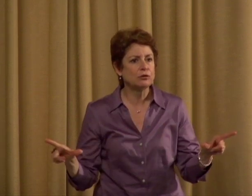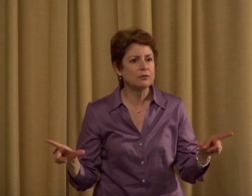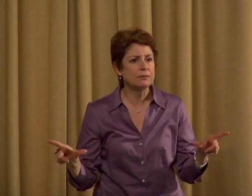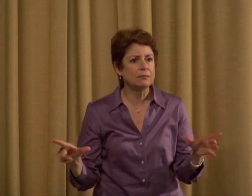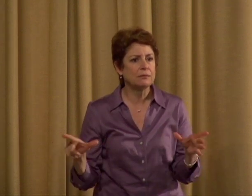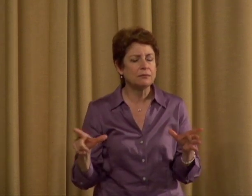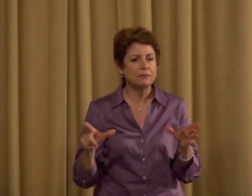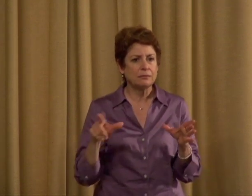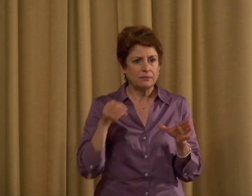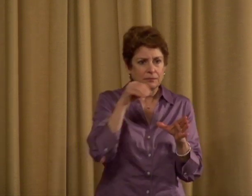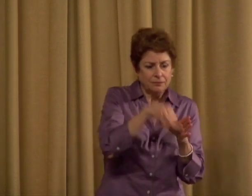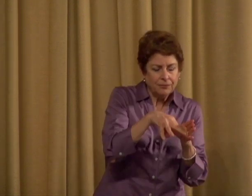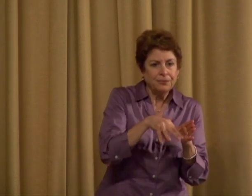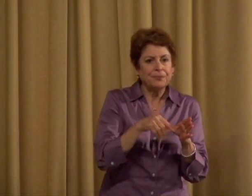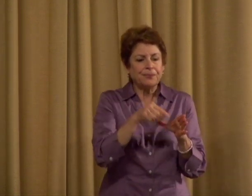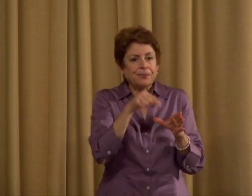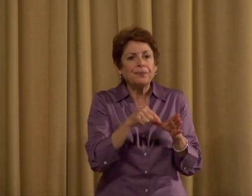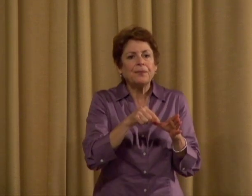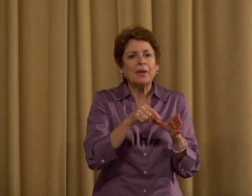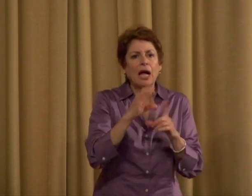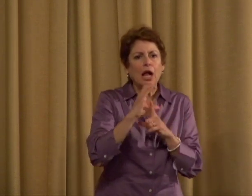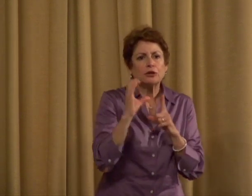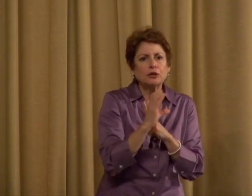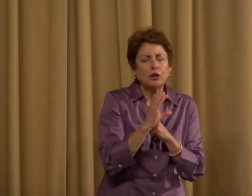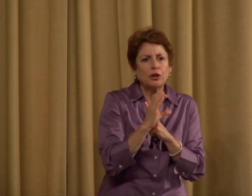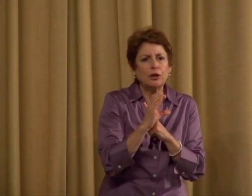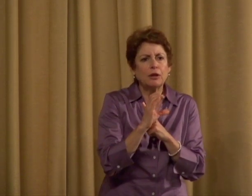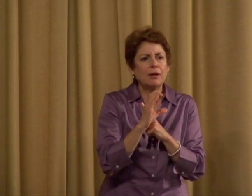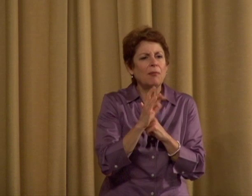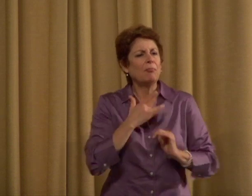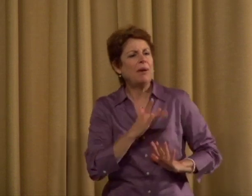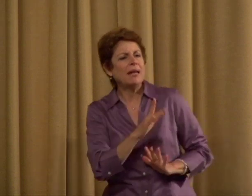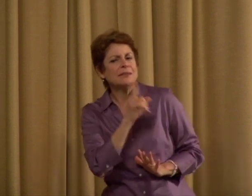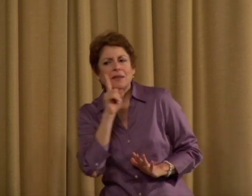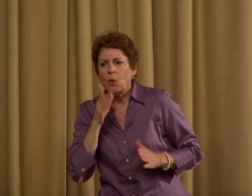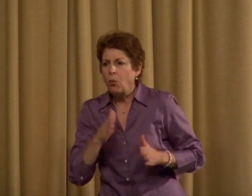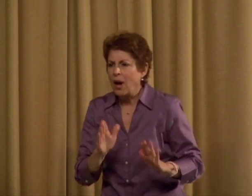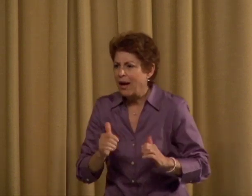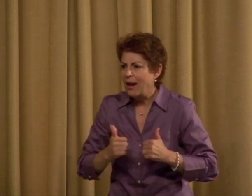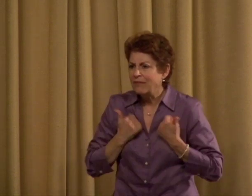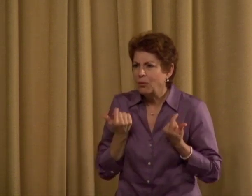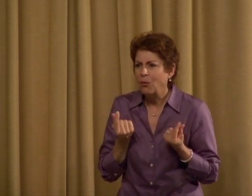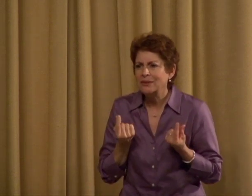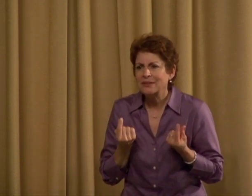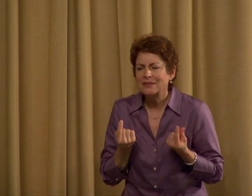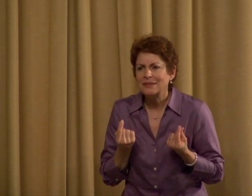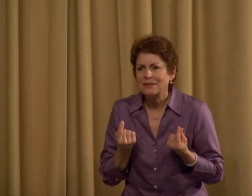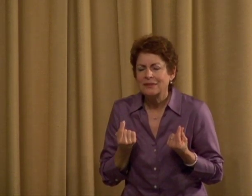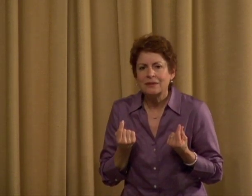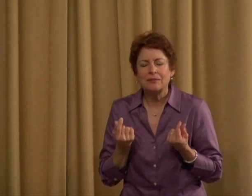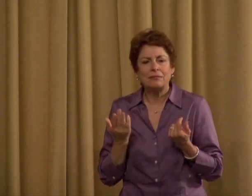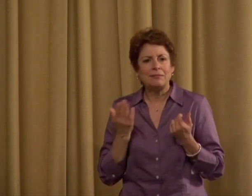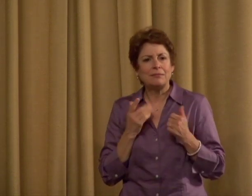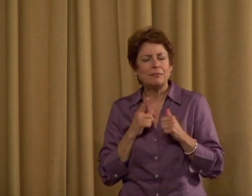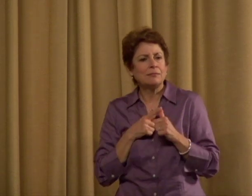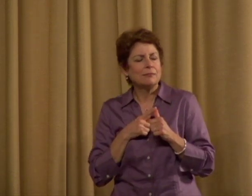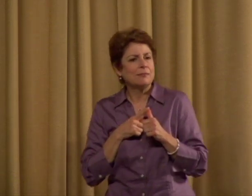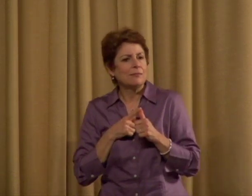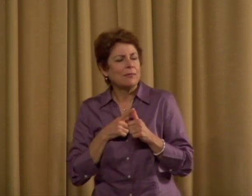providing, information about ASL, language access right, culture, and that being the way